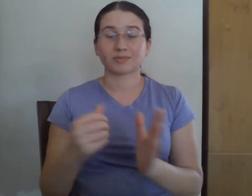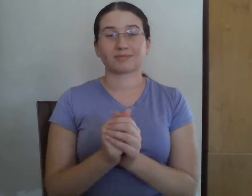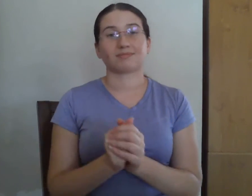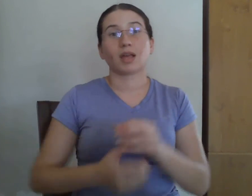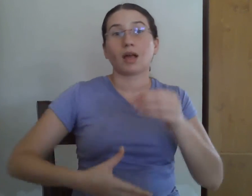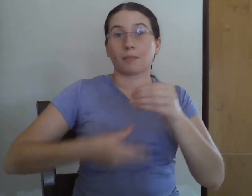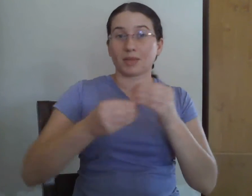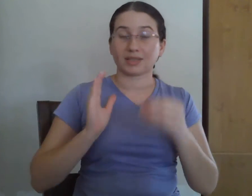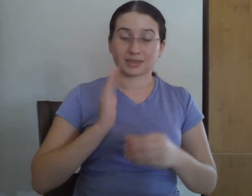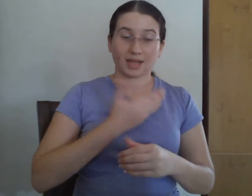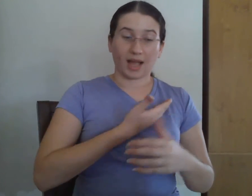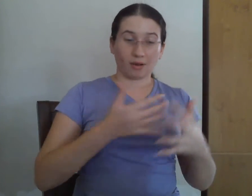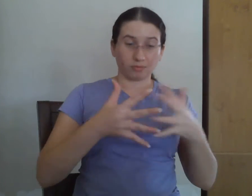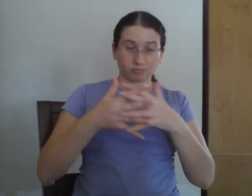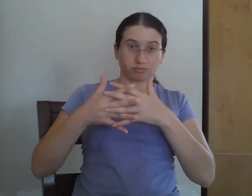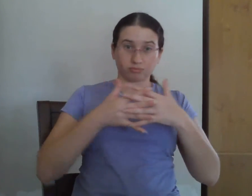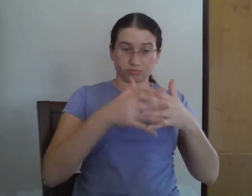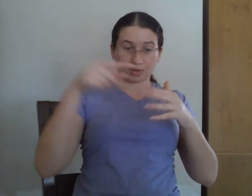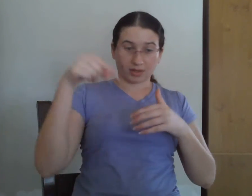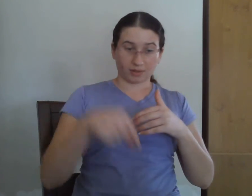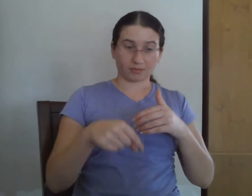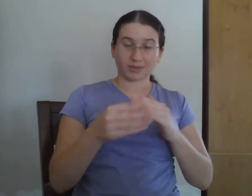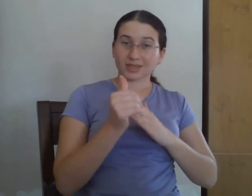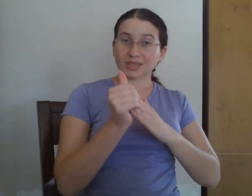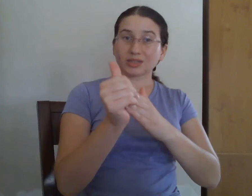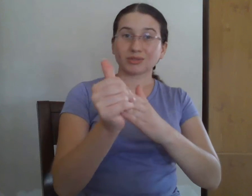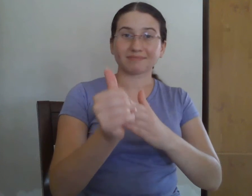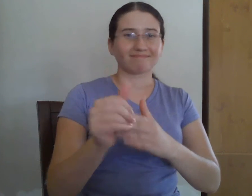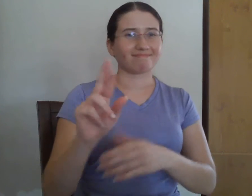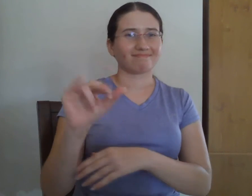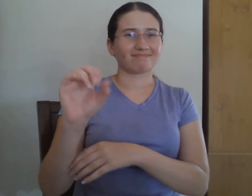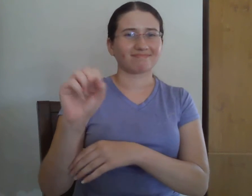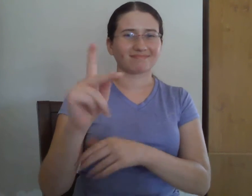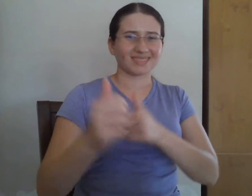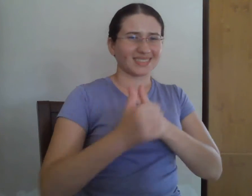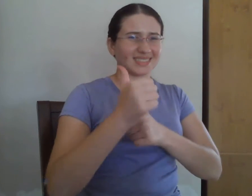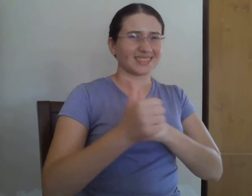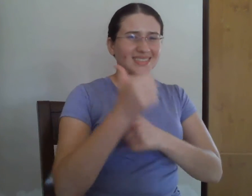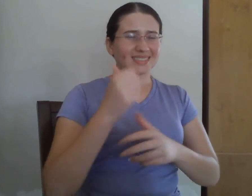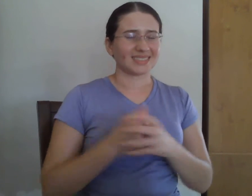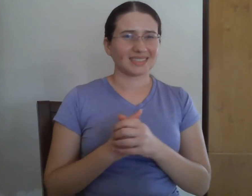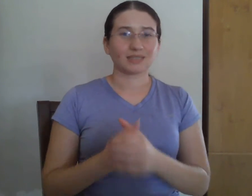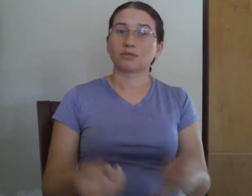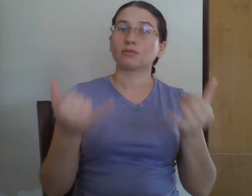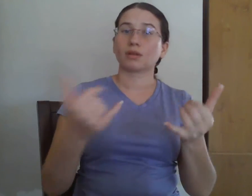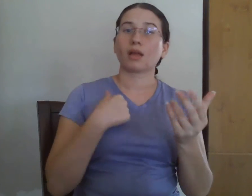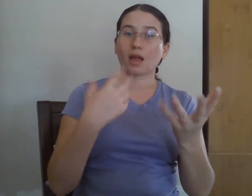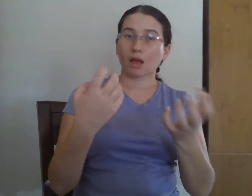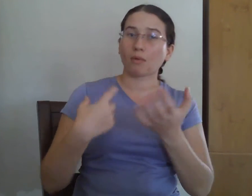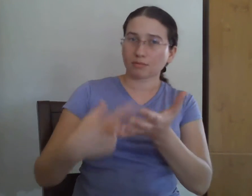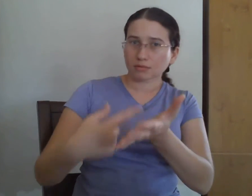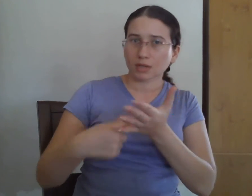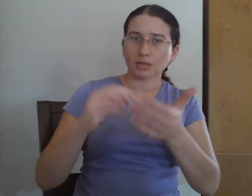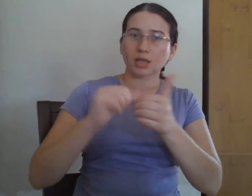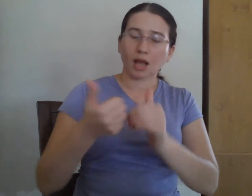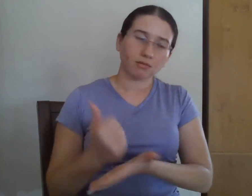global leadership at risk. So today I want to talk about how we can help all teachers get the tools for